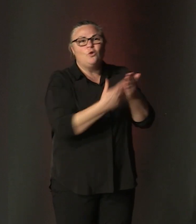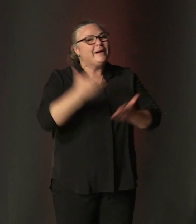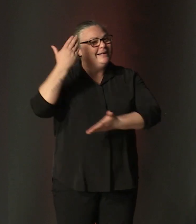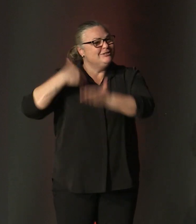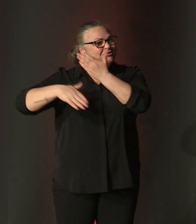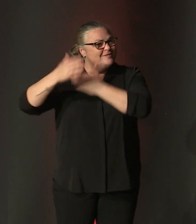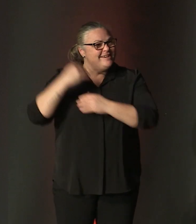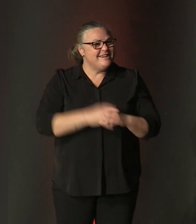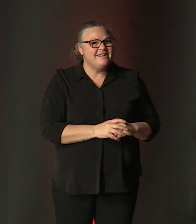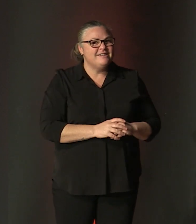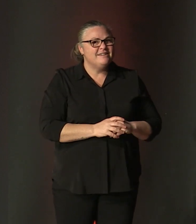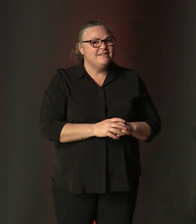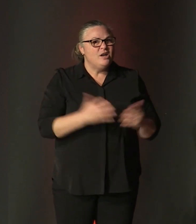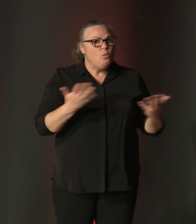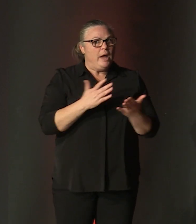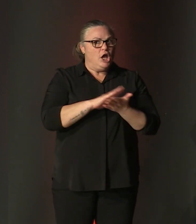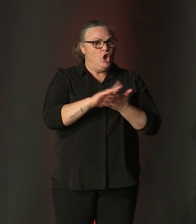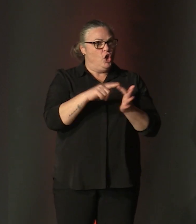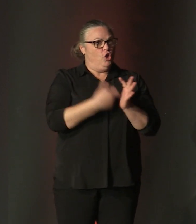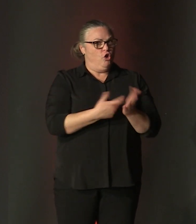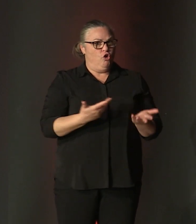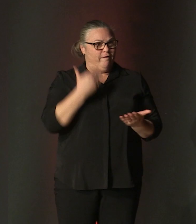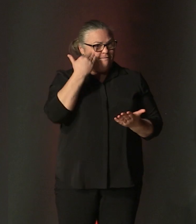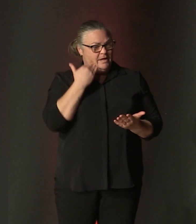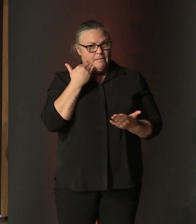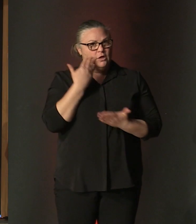My first question is, where is her story?